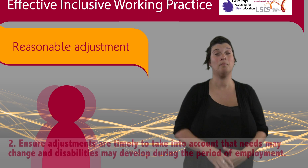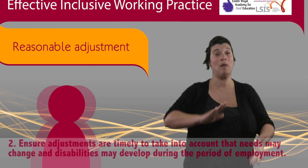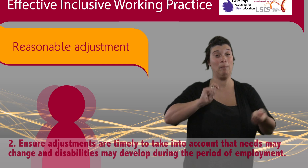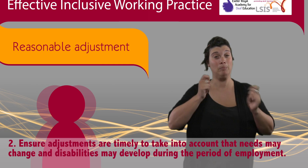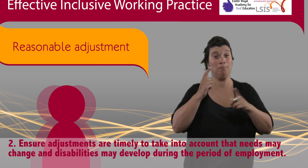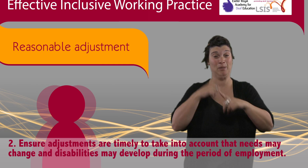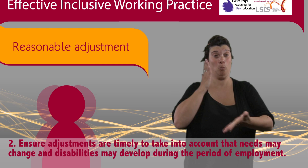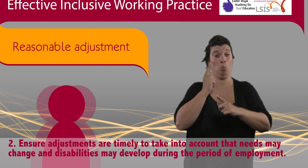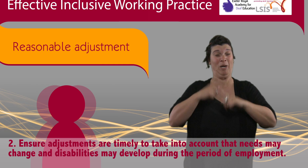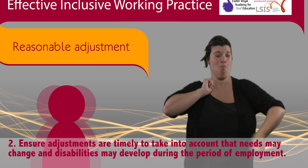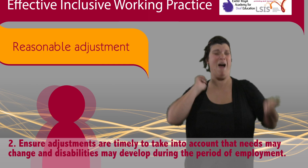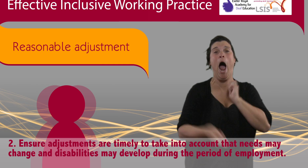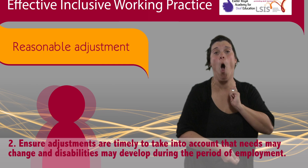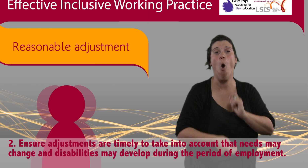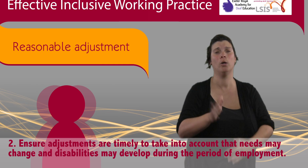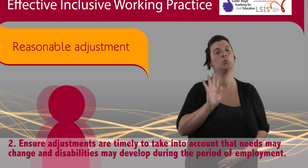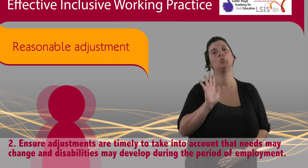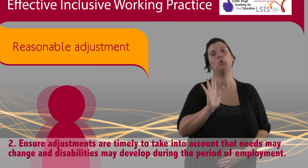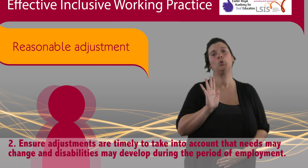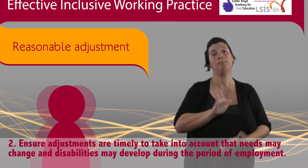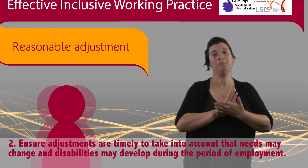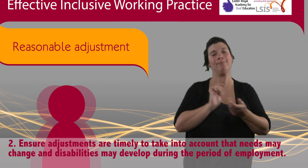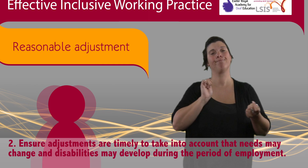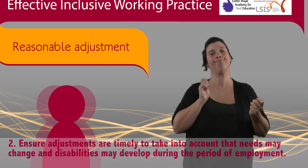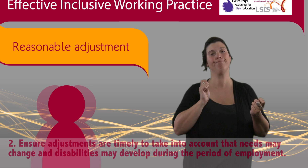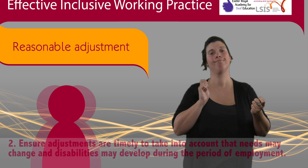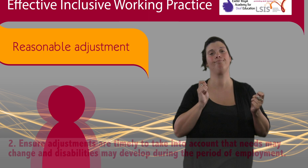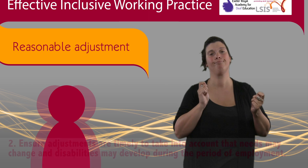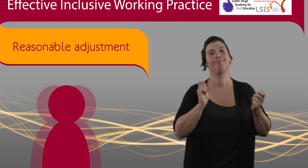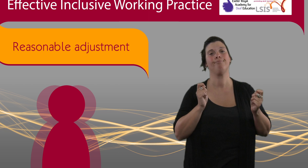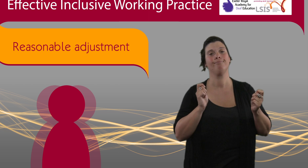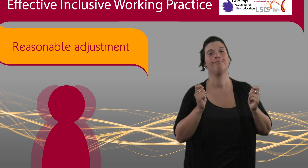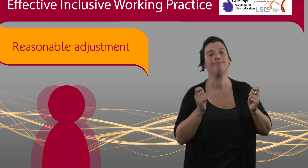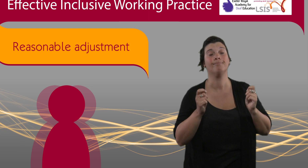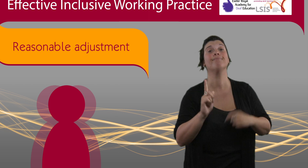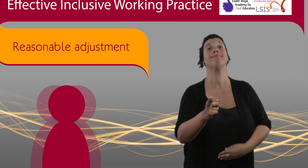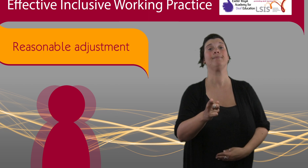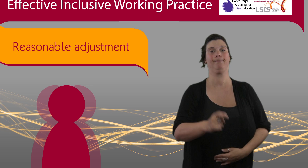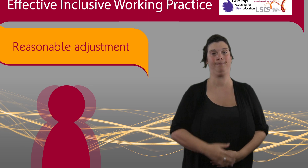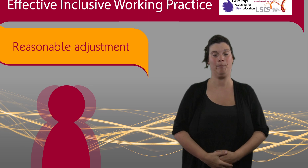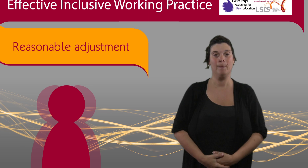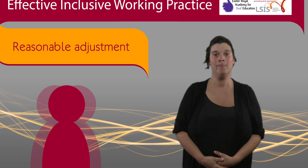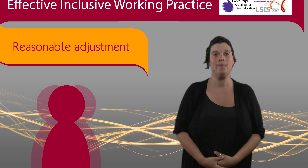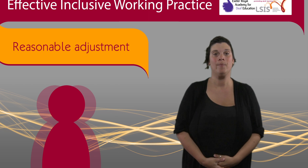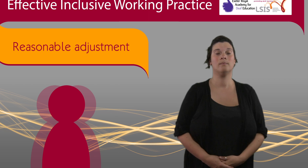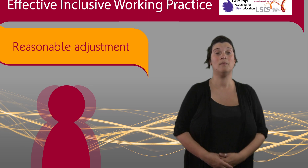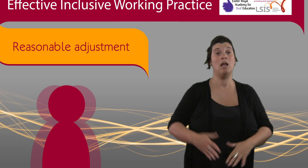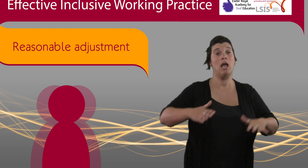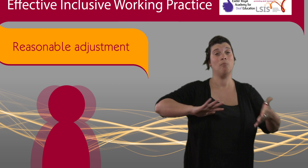Ensure adjustments are timely to take into account that needs may change and disabilities may develop during the period of